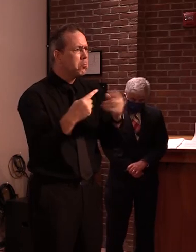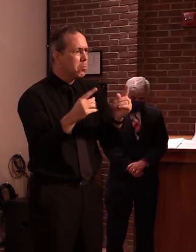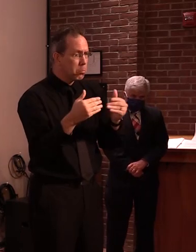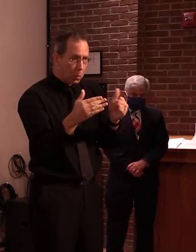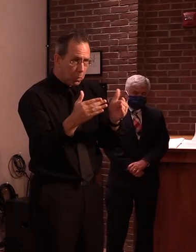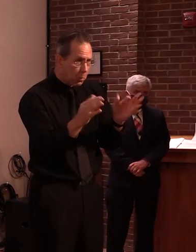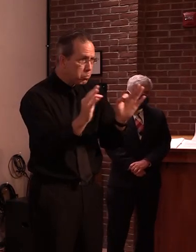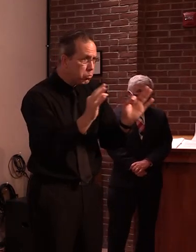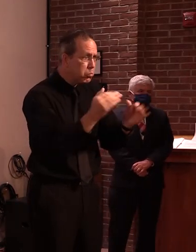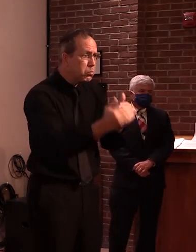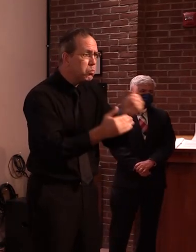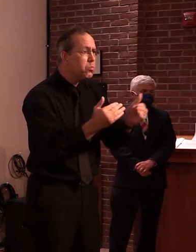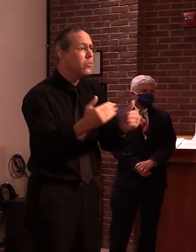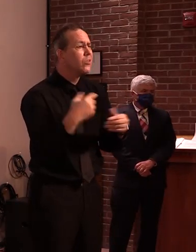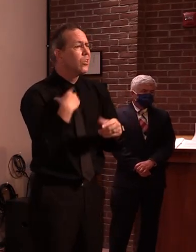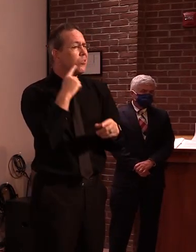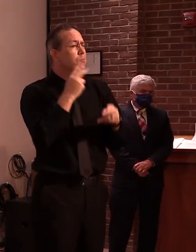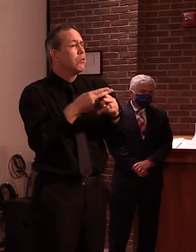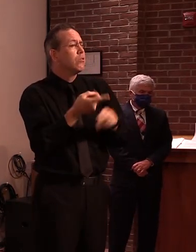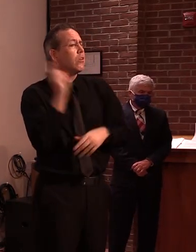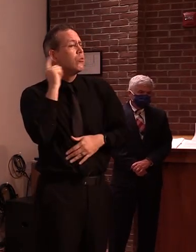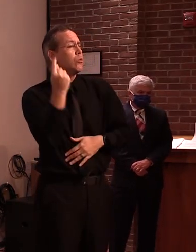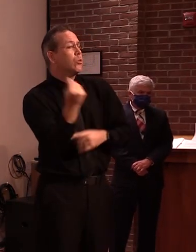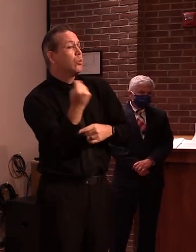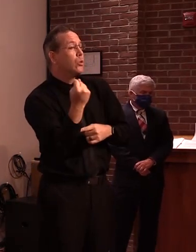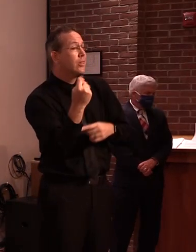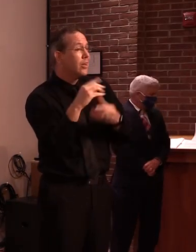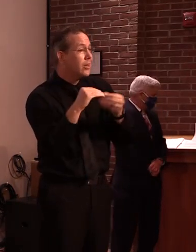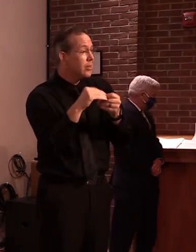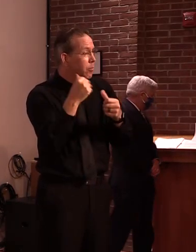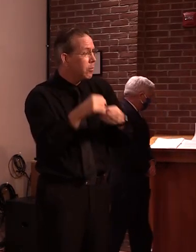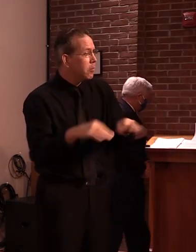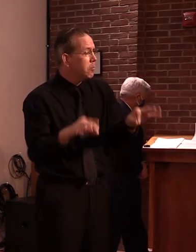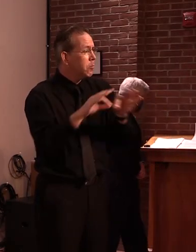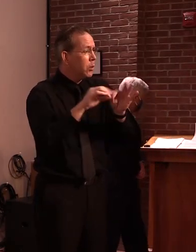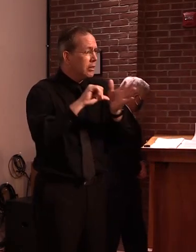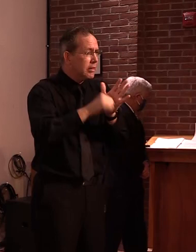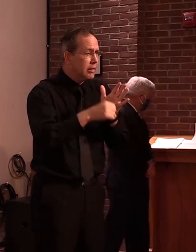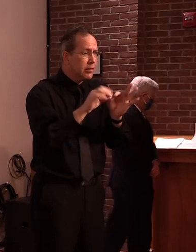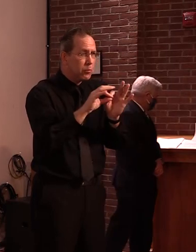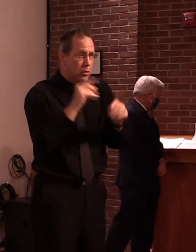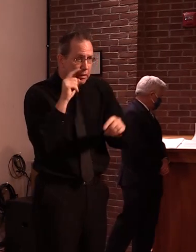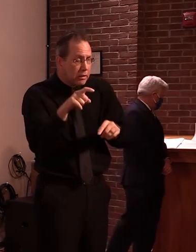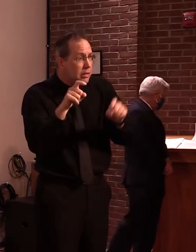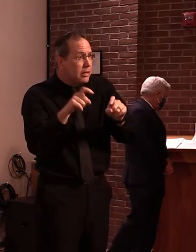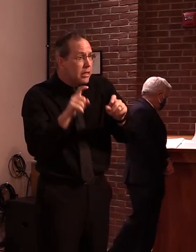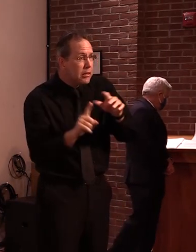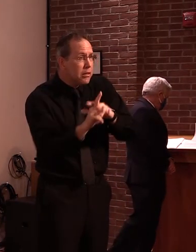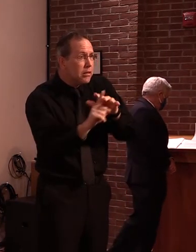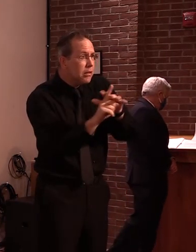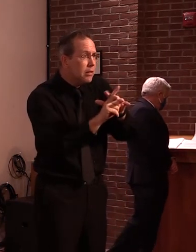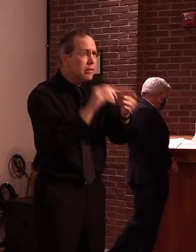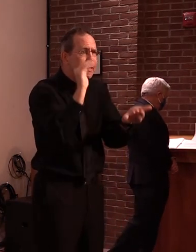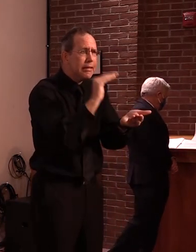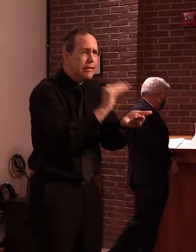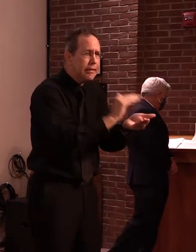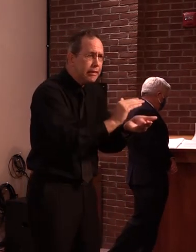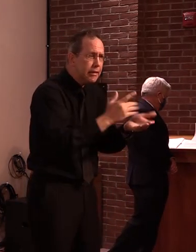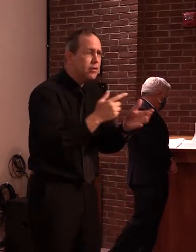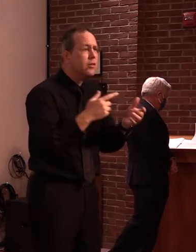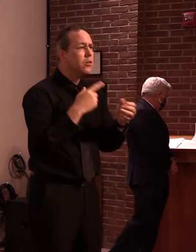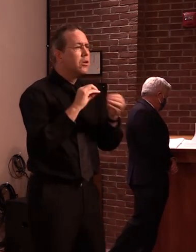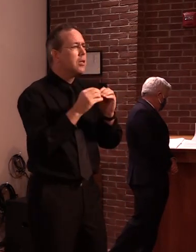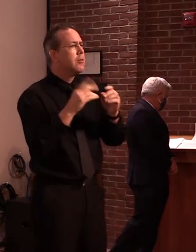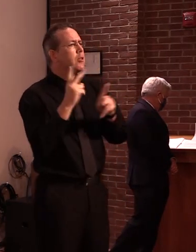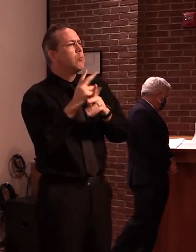Tuesday, it's critical we keep our positivity rates low in our communities, so we keep our schools safe as they reopen next